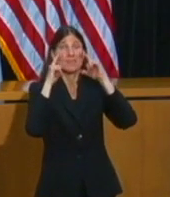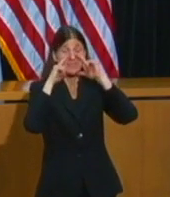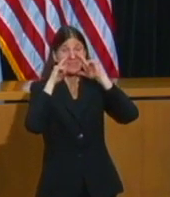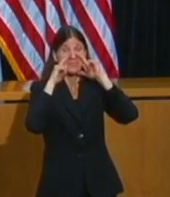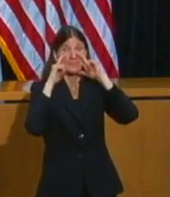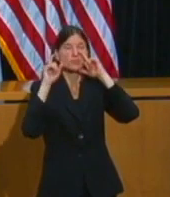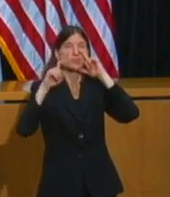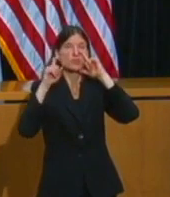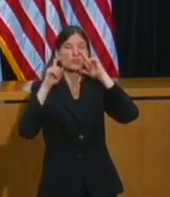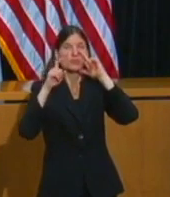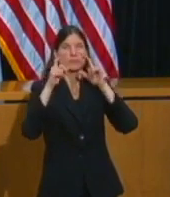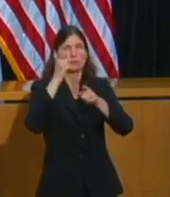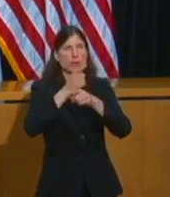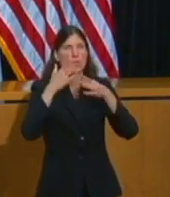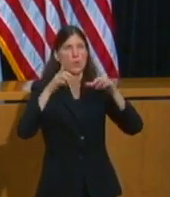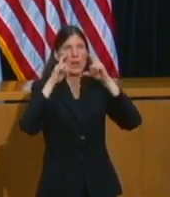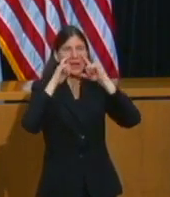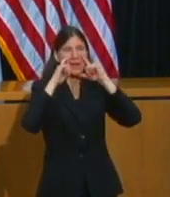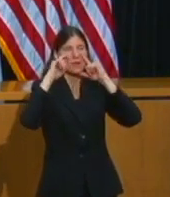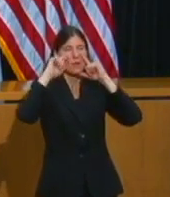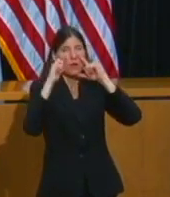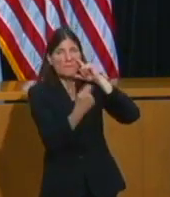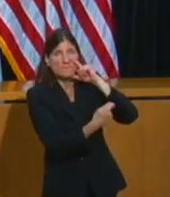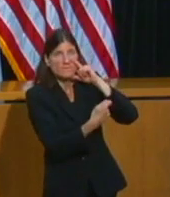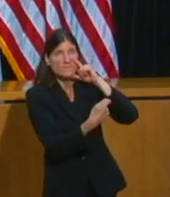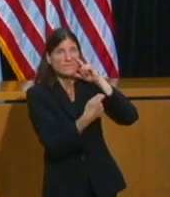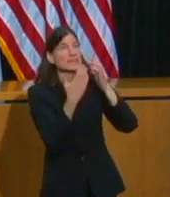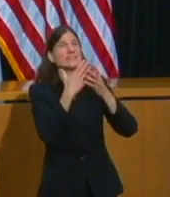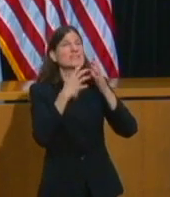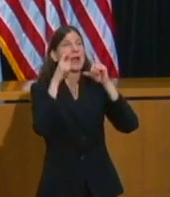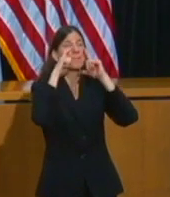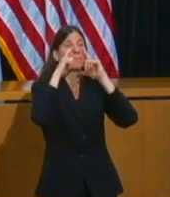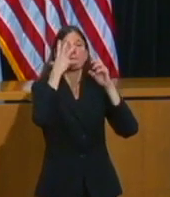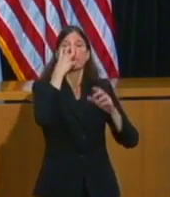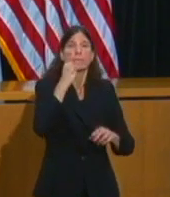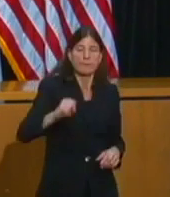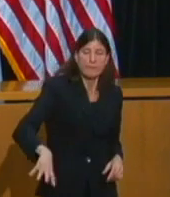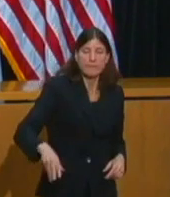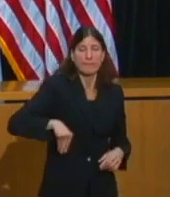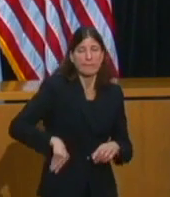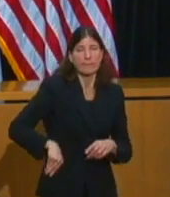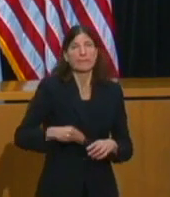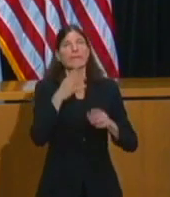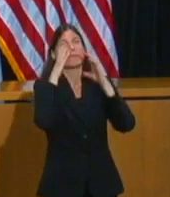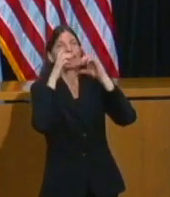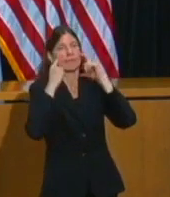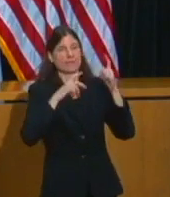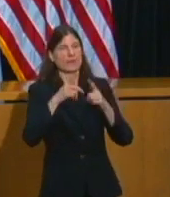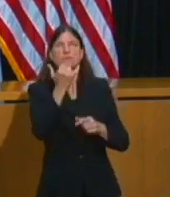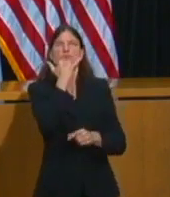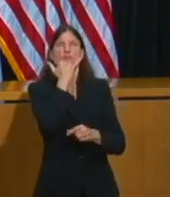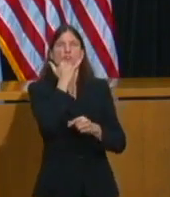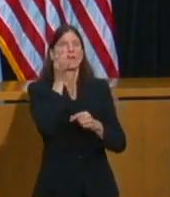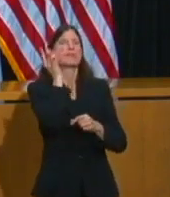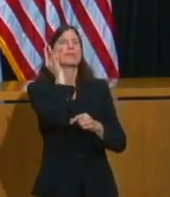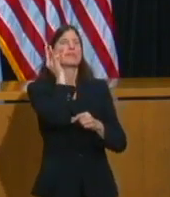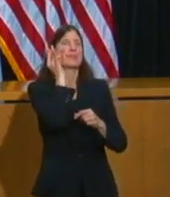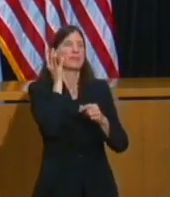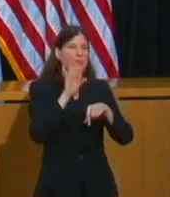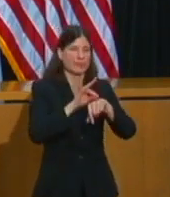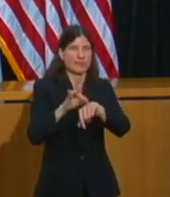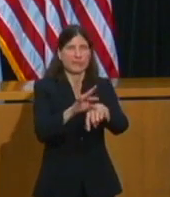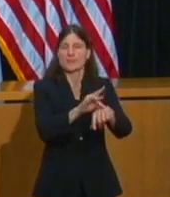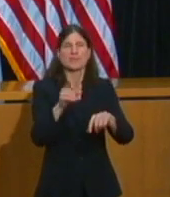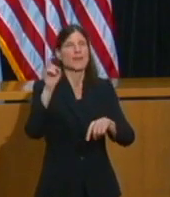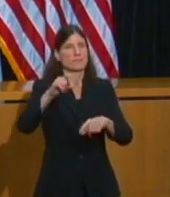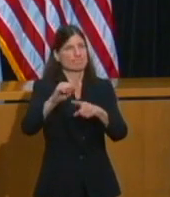coaching and things, a number of facilities will improve on that. And then there may be a small number of nursing homes for which we need to